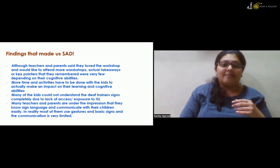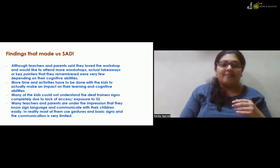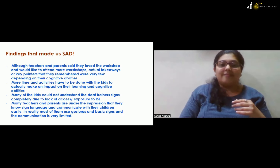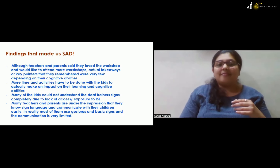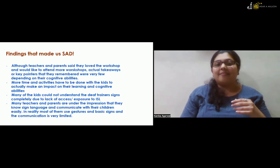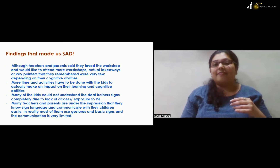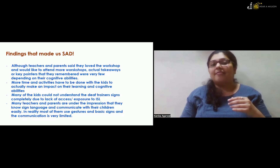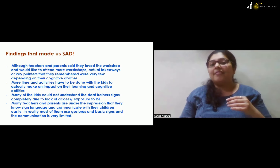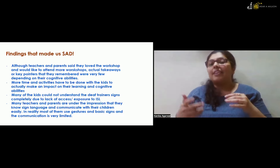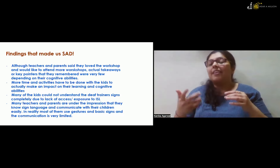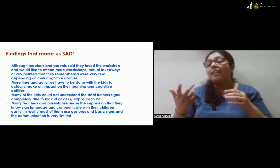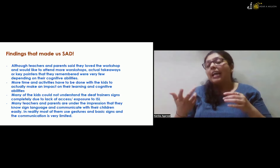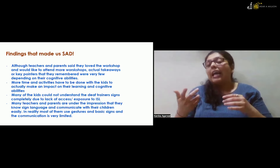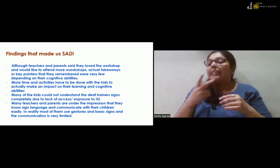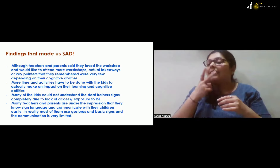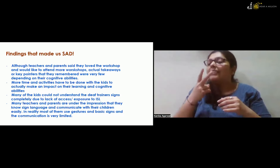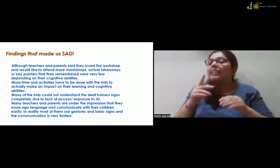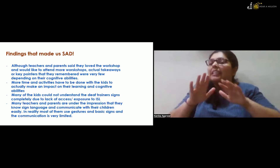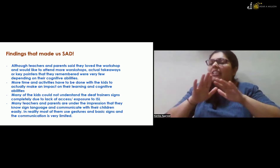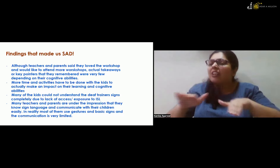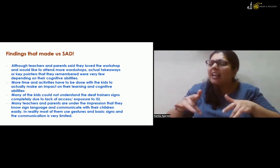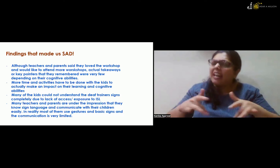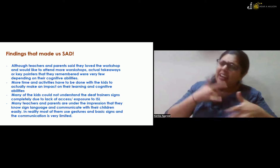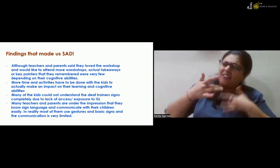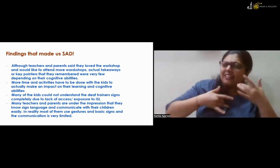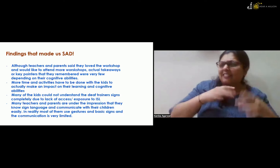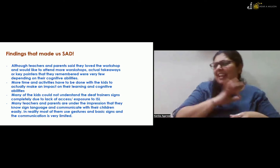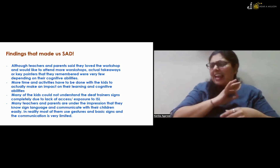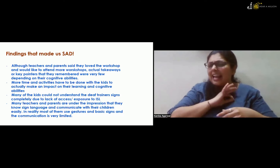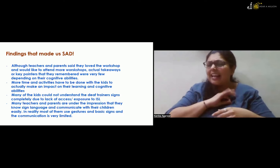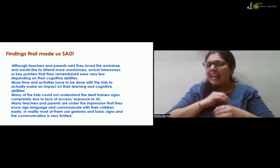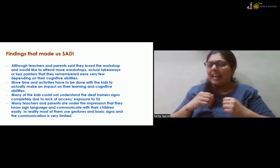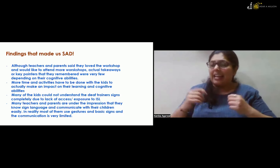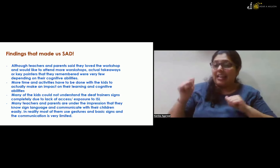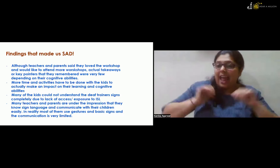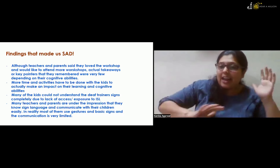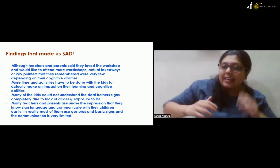don't remember those key pointers clearly.